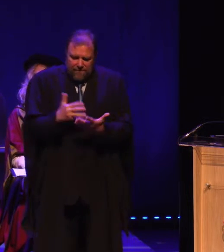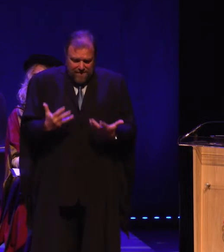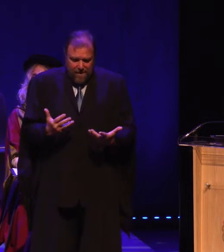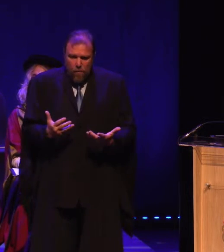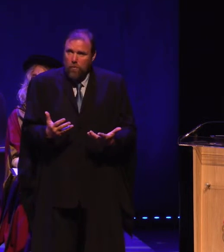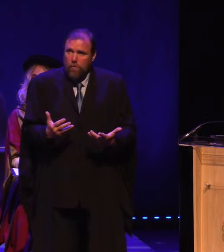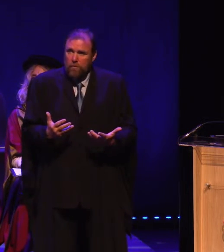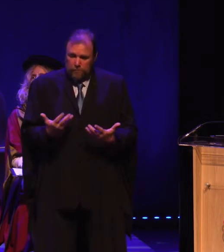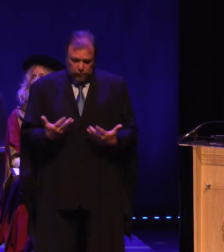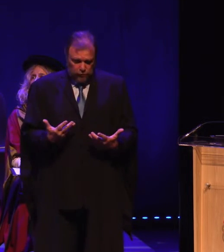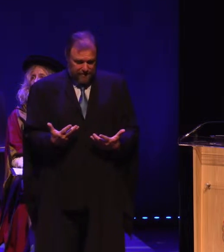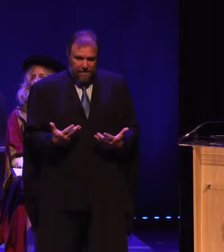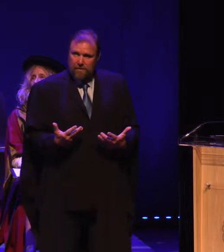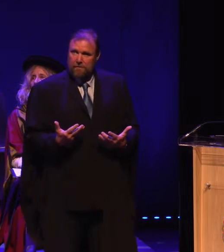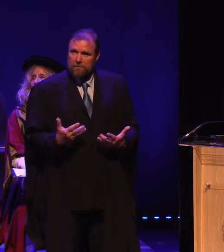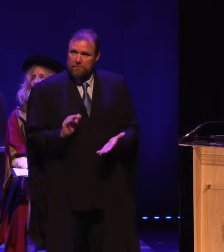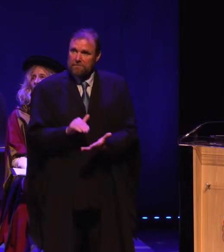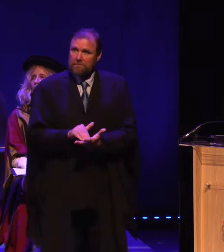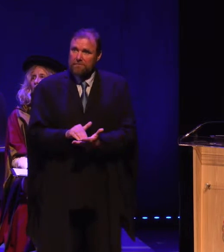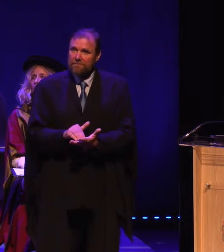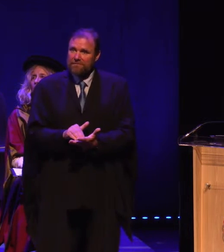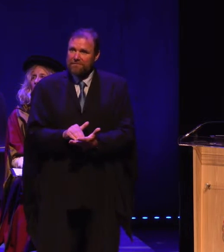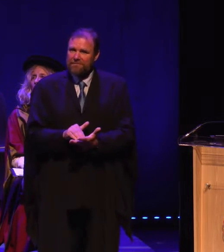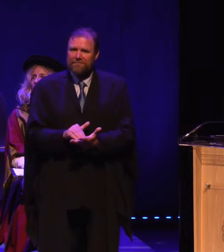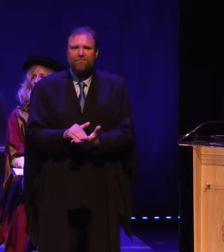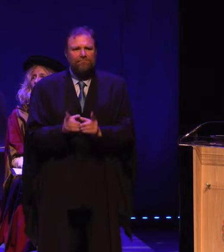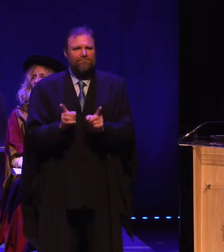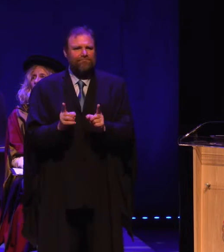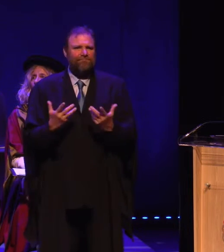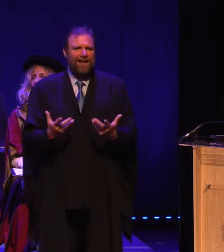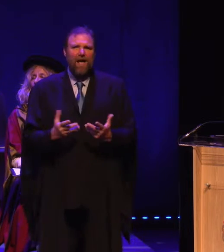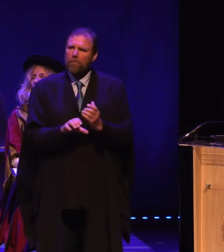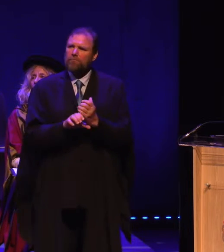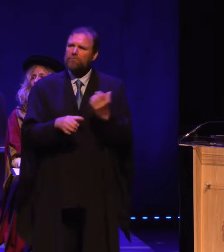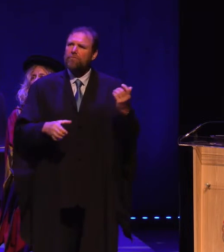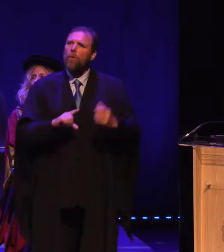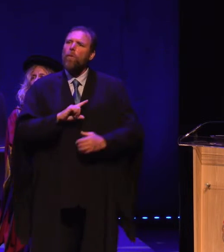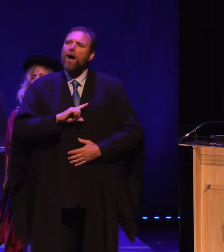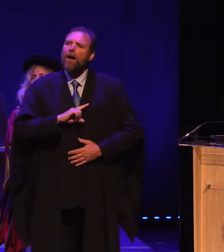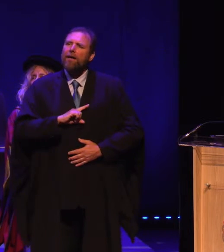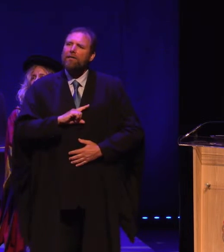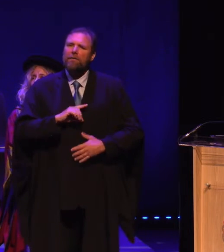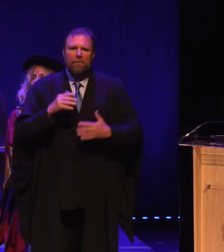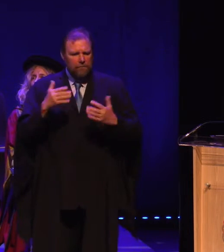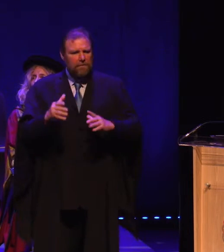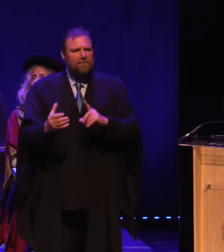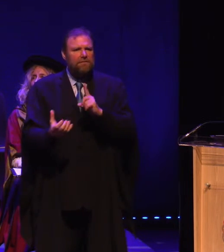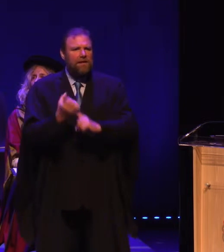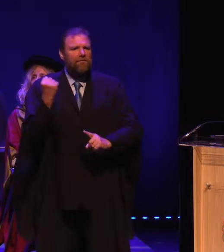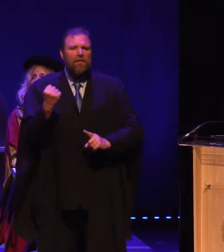place on this day, you're here now because you've been successful.